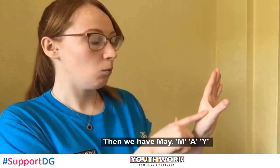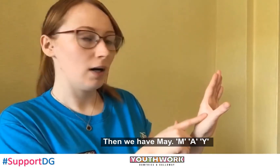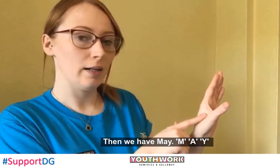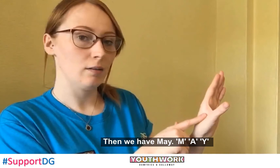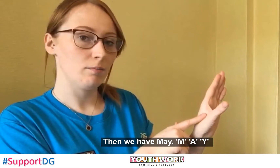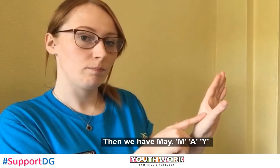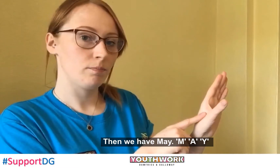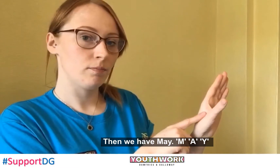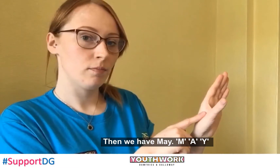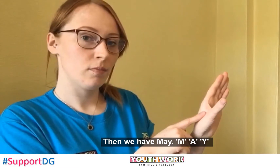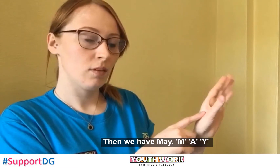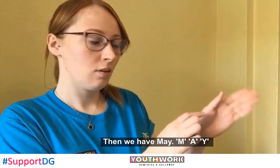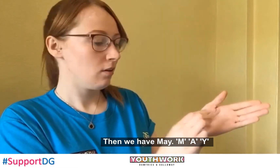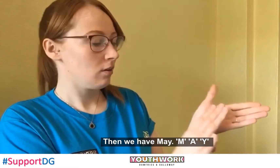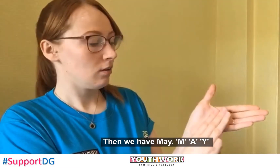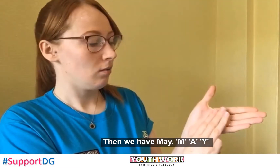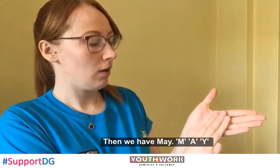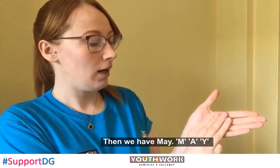M-A-Y. So